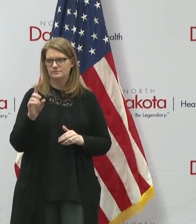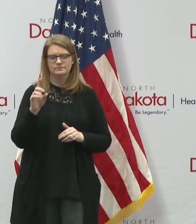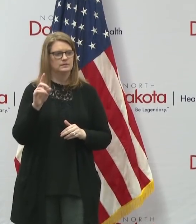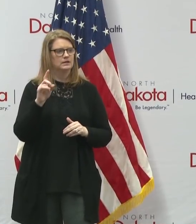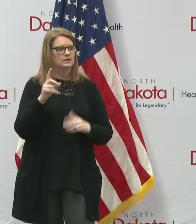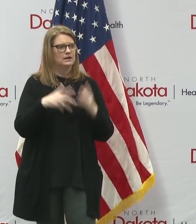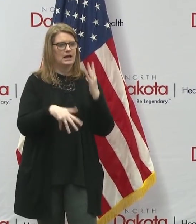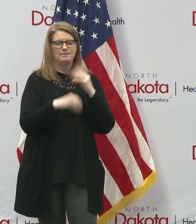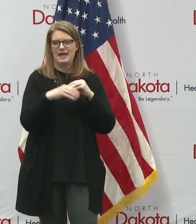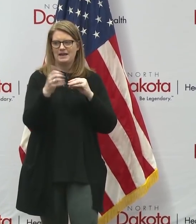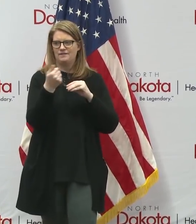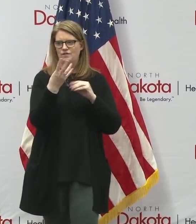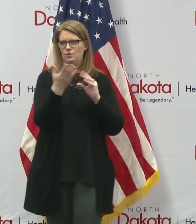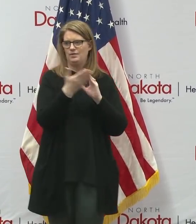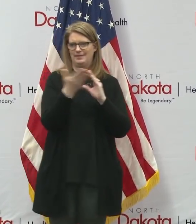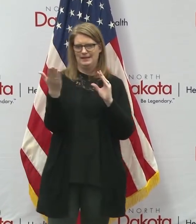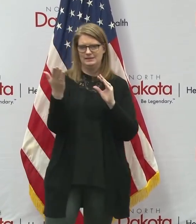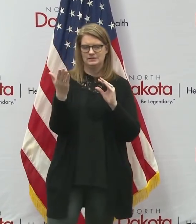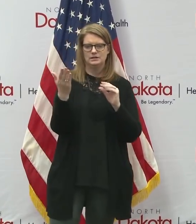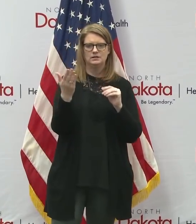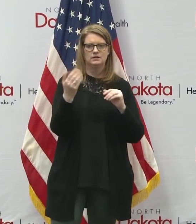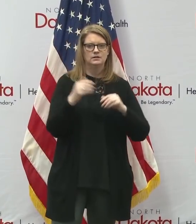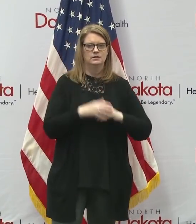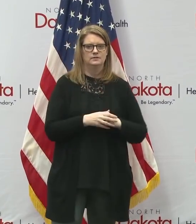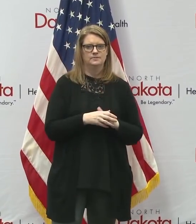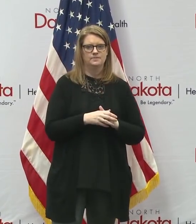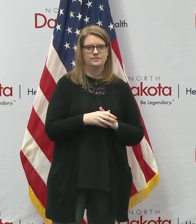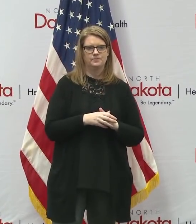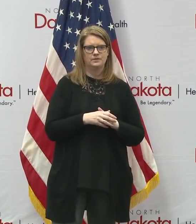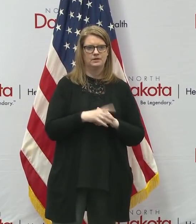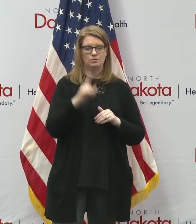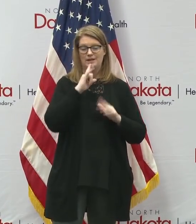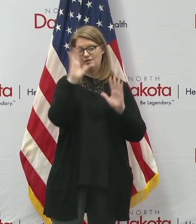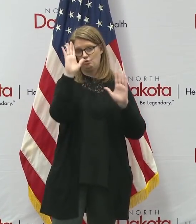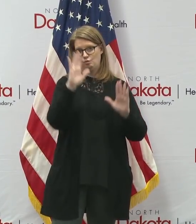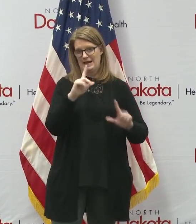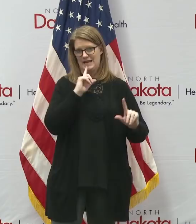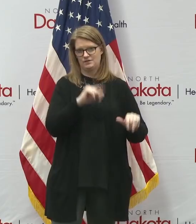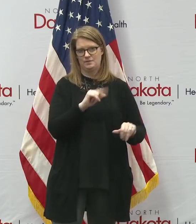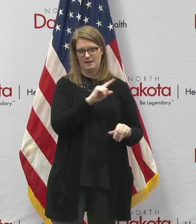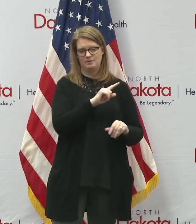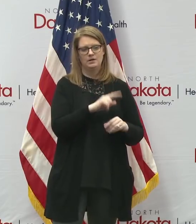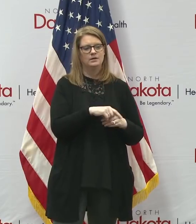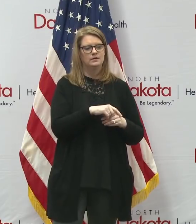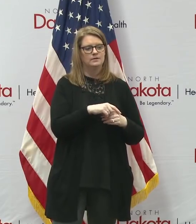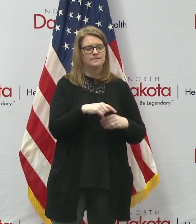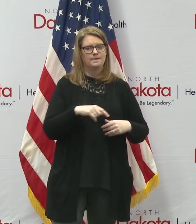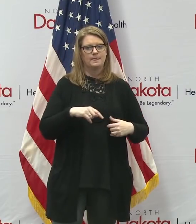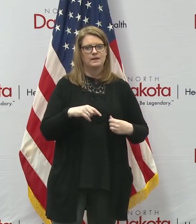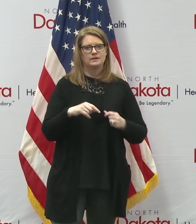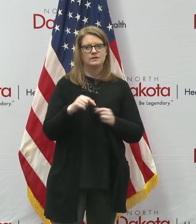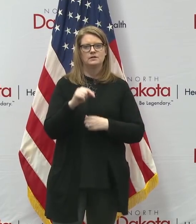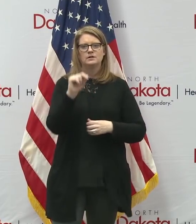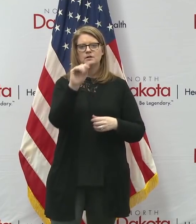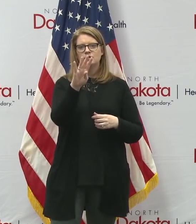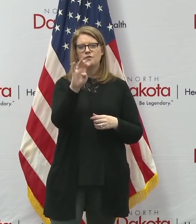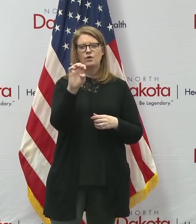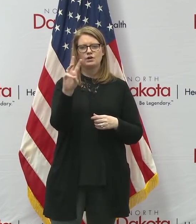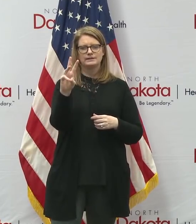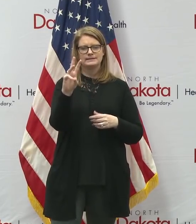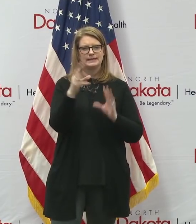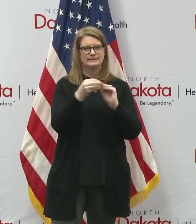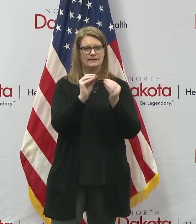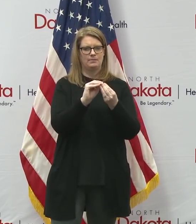I'm just going to add a couple things on to that, on top of the great answers from General Dohrmann, but the 406 number that we're